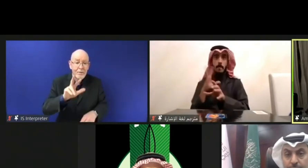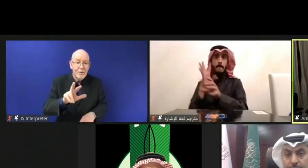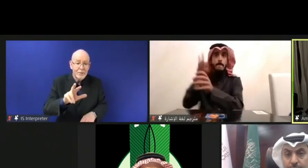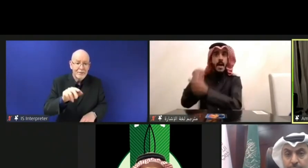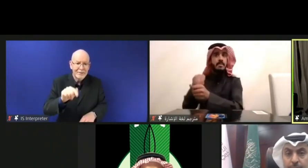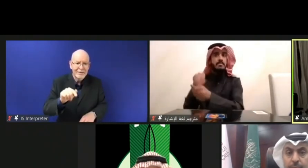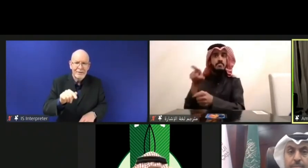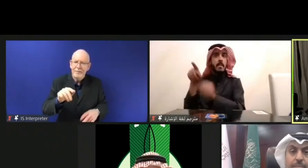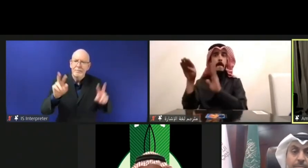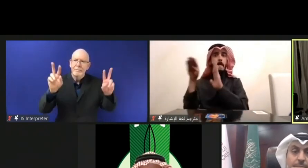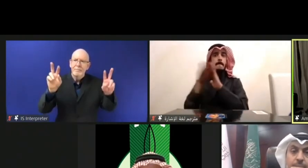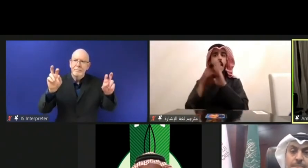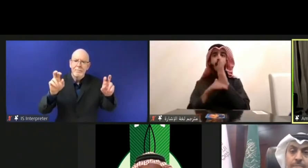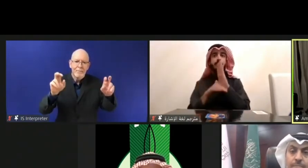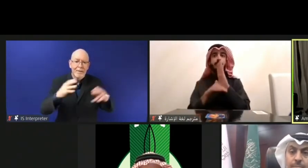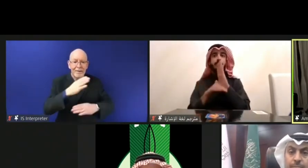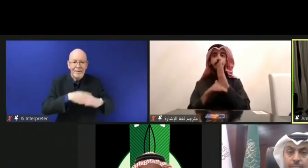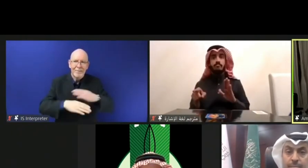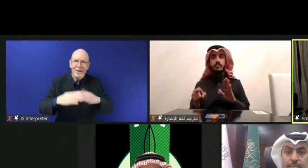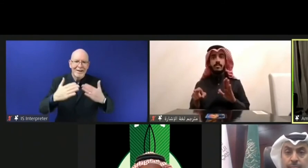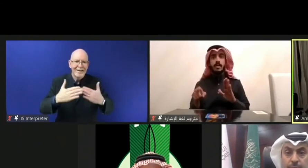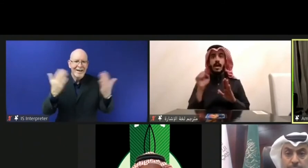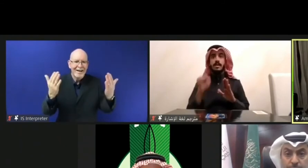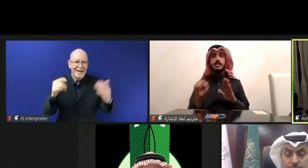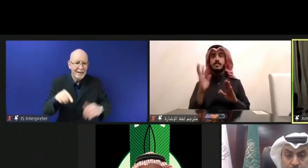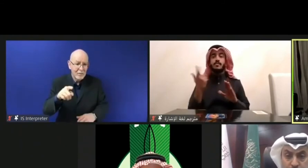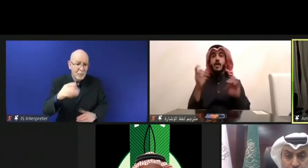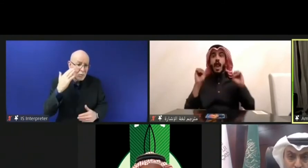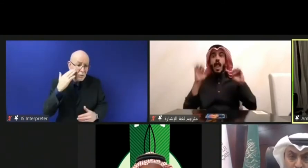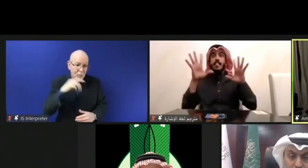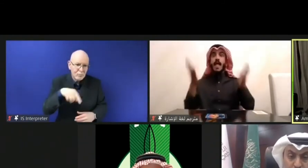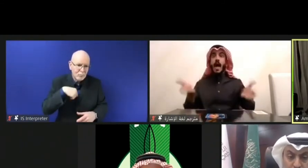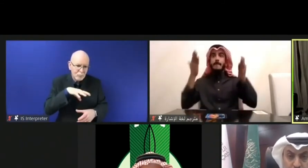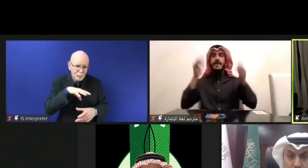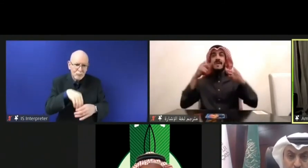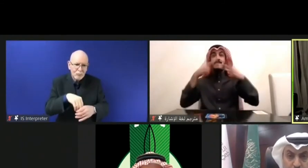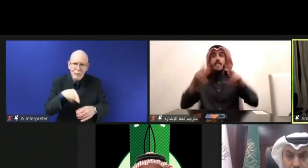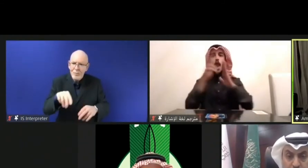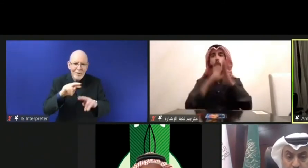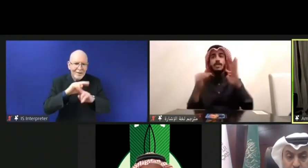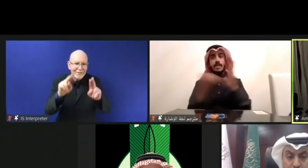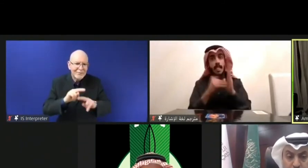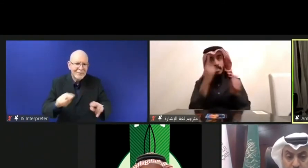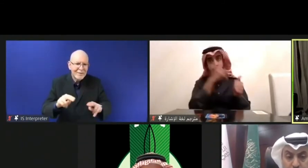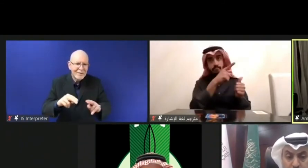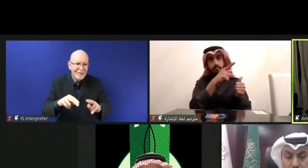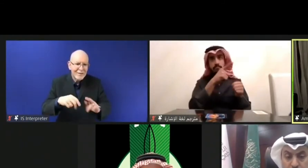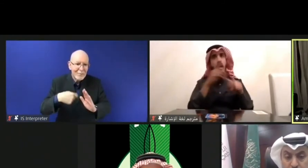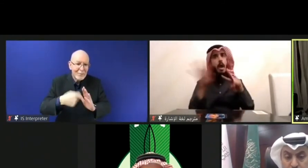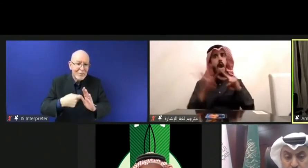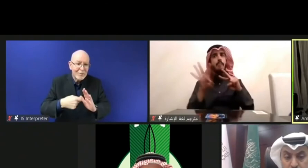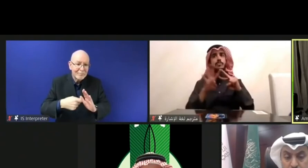Up, which is started in New Zealand and ended in Los Angeles over a period of 24 hours.